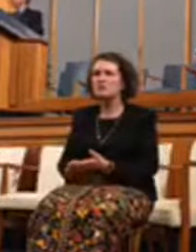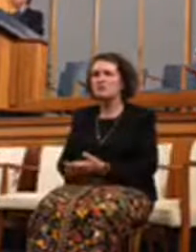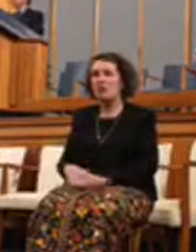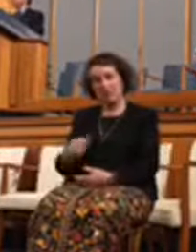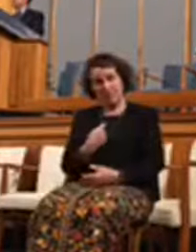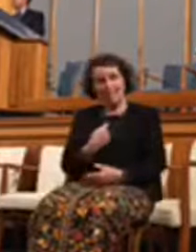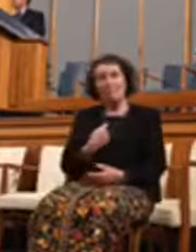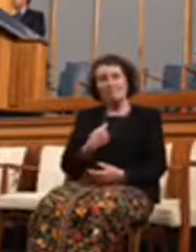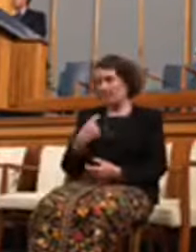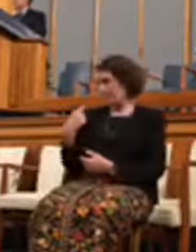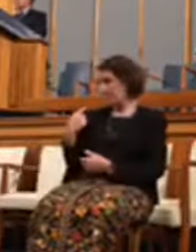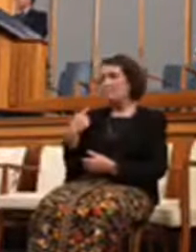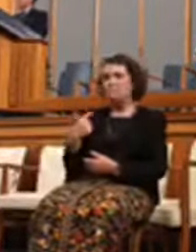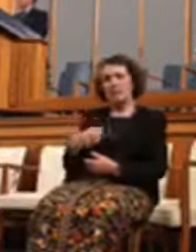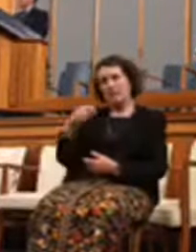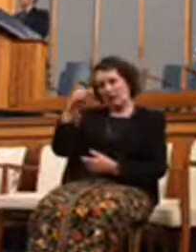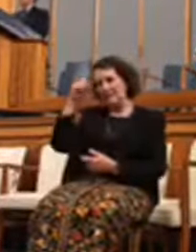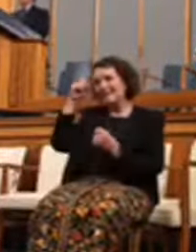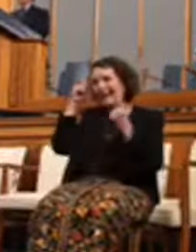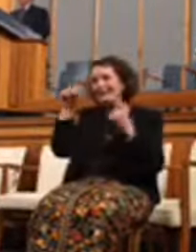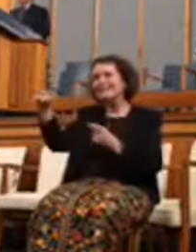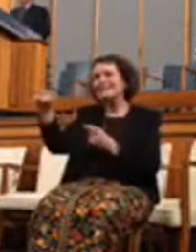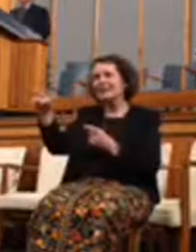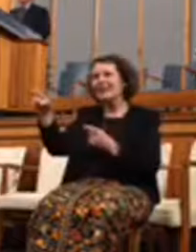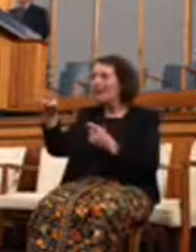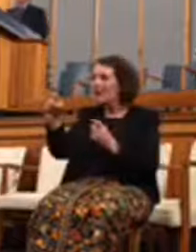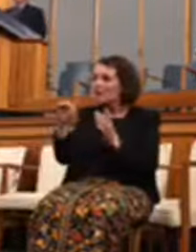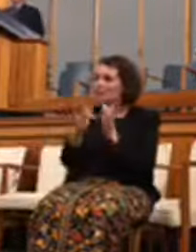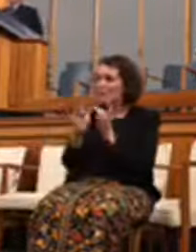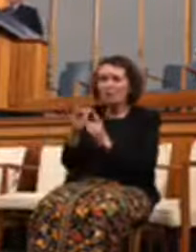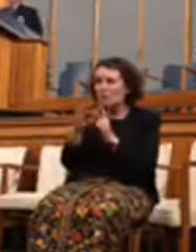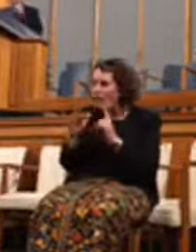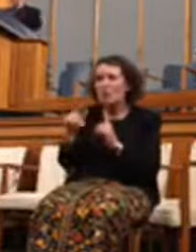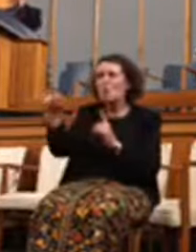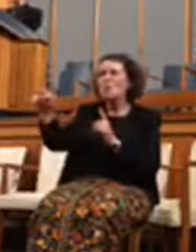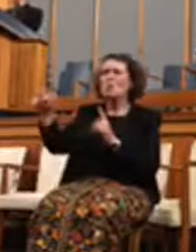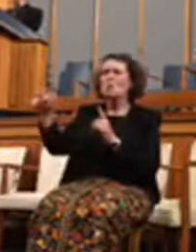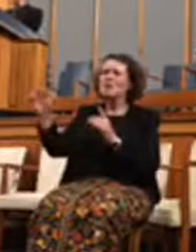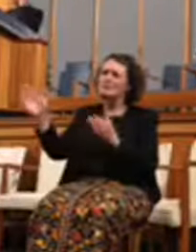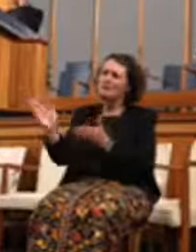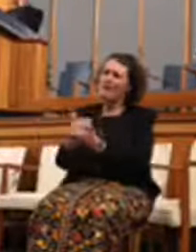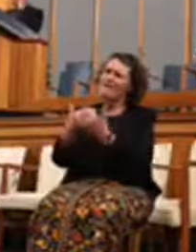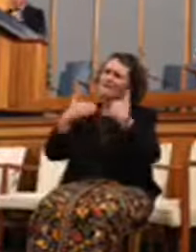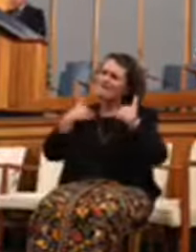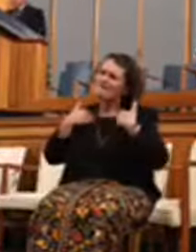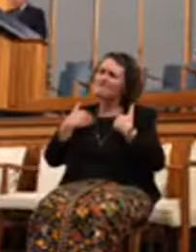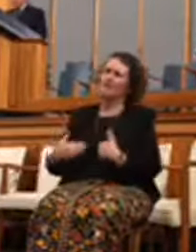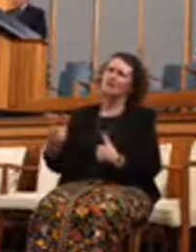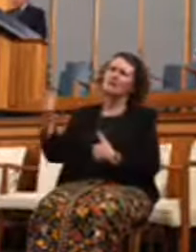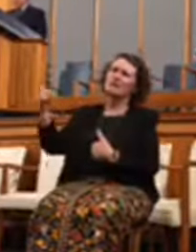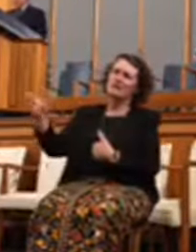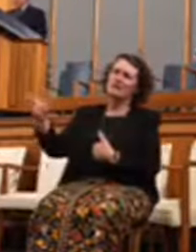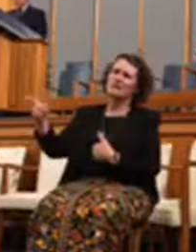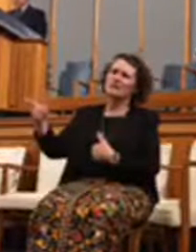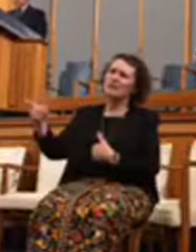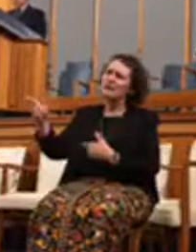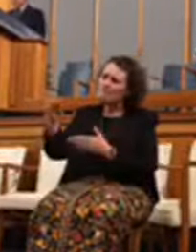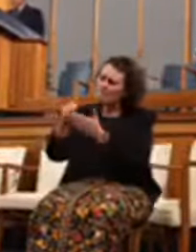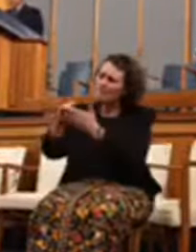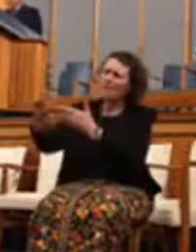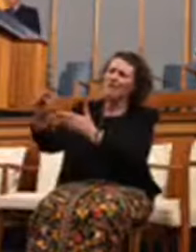religion, but he's the Savior. He died on the cross of Calvary to pay for our sins.